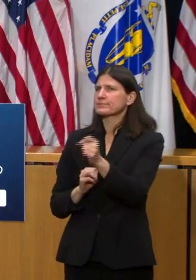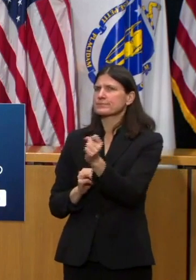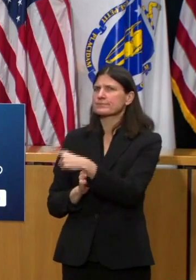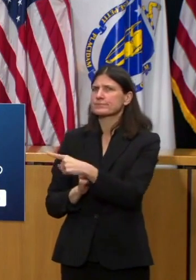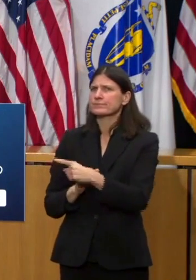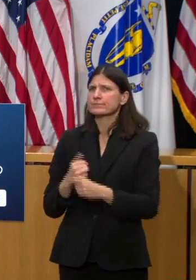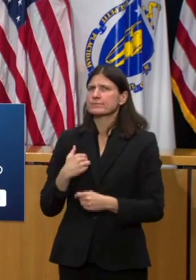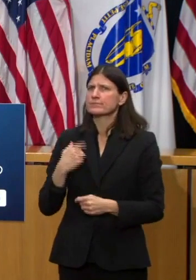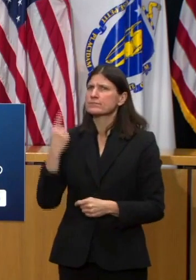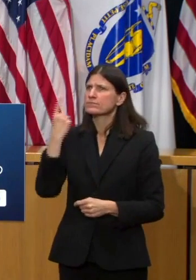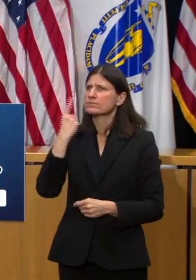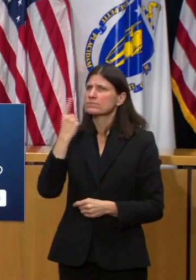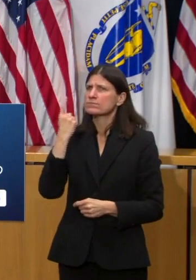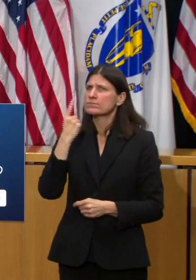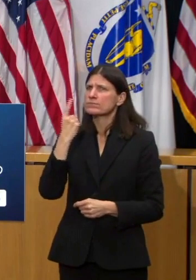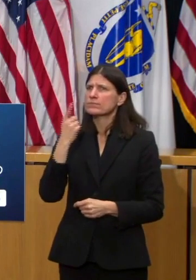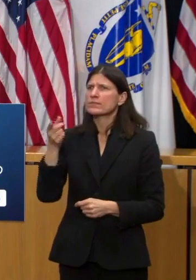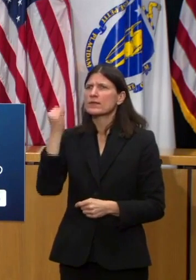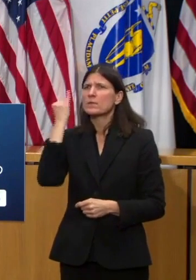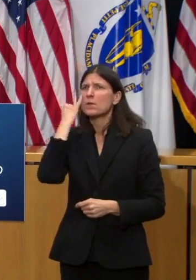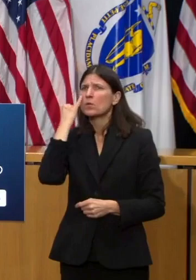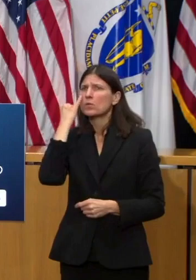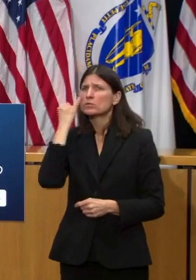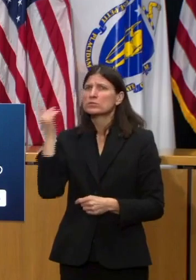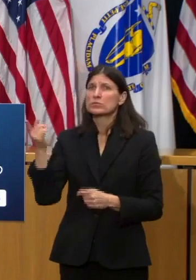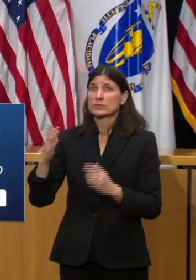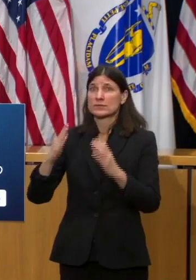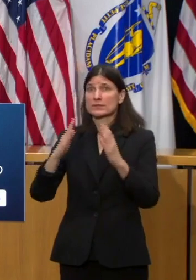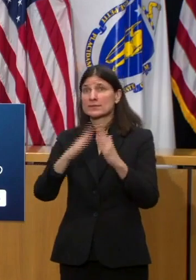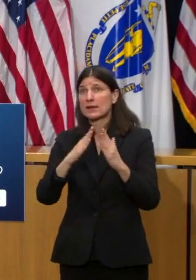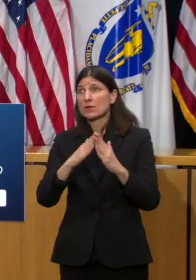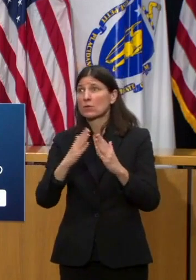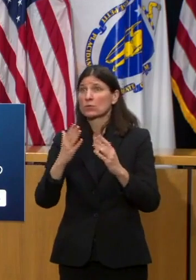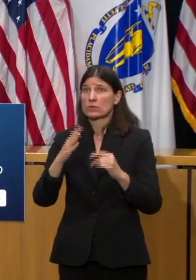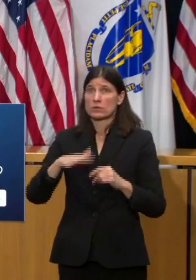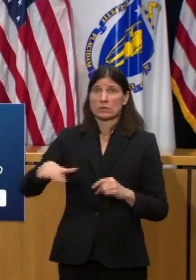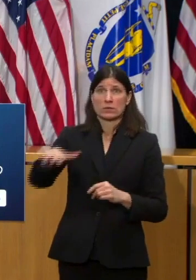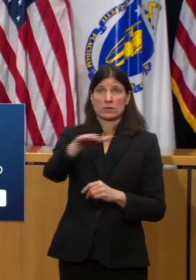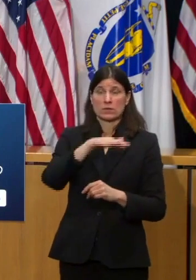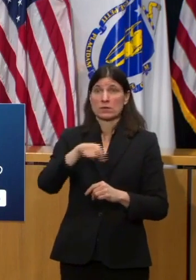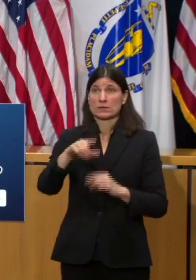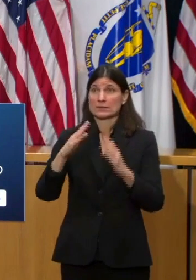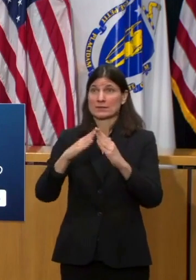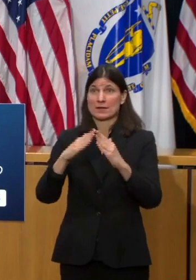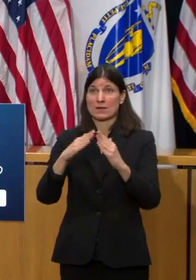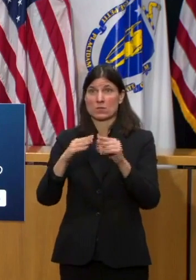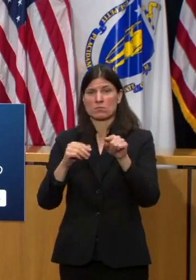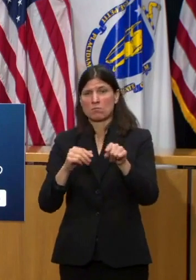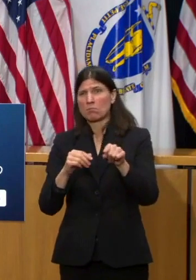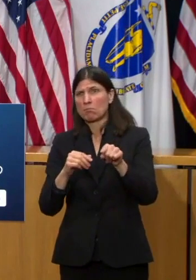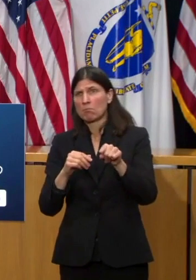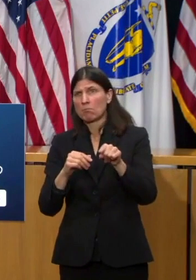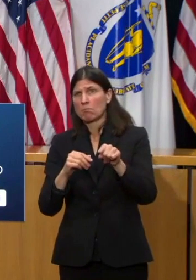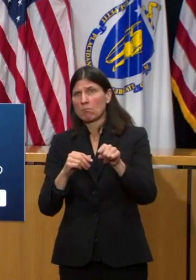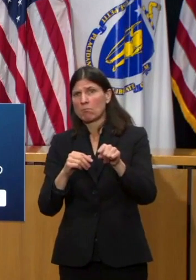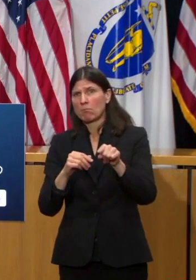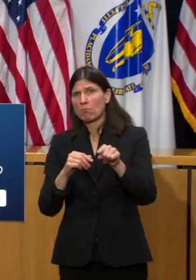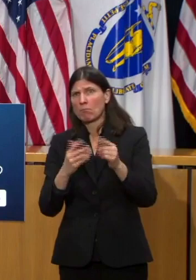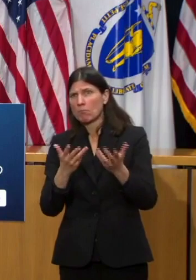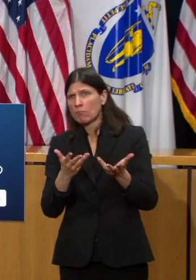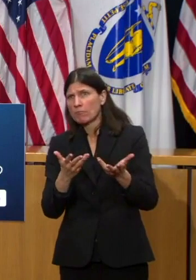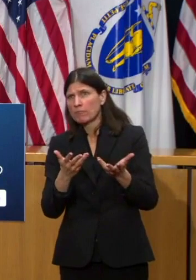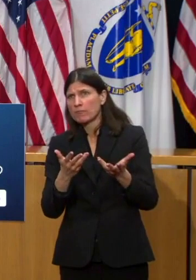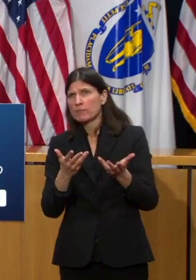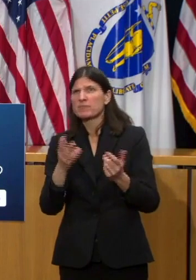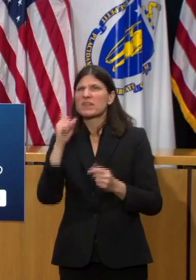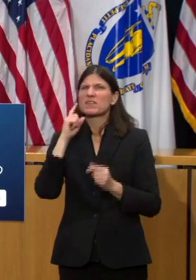from towns? Say again? There are about 68 towns that are no longer going to be able to give out vaccine. Are you going to expect any